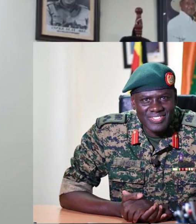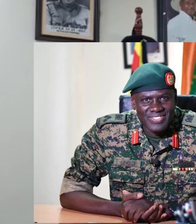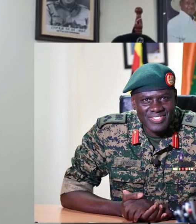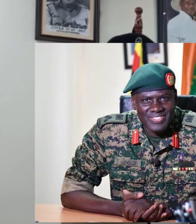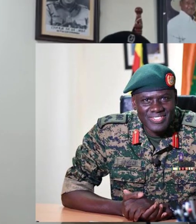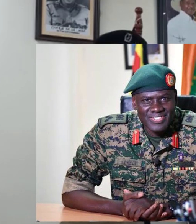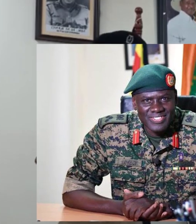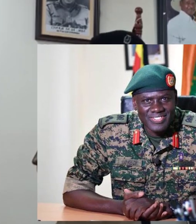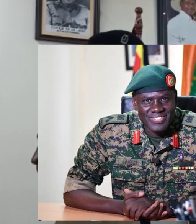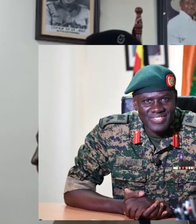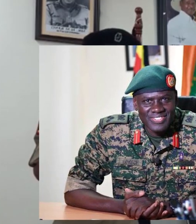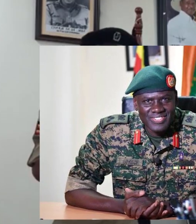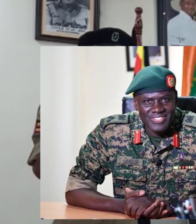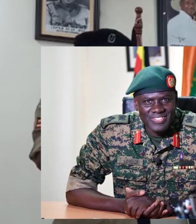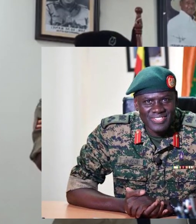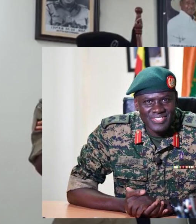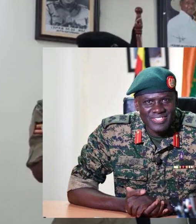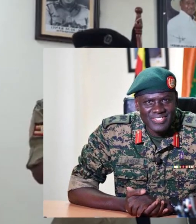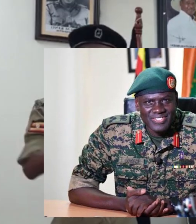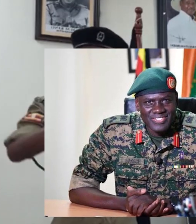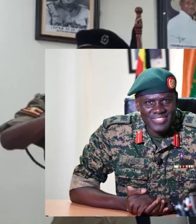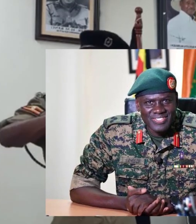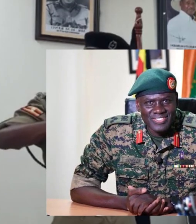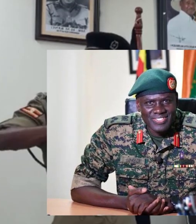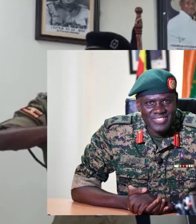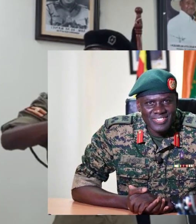of the burial. So.